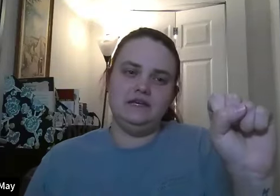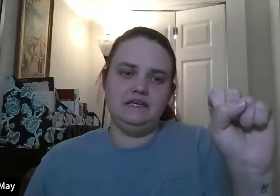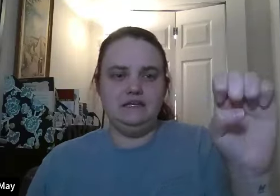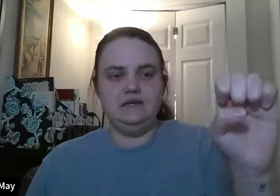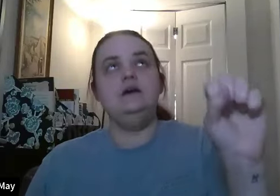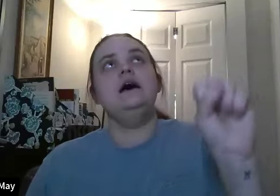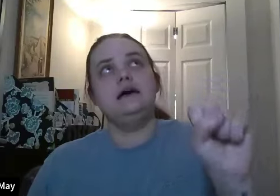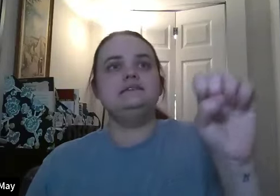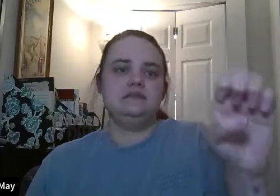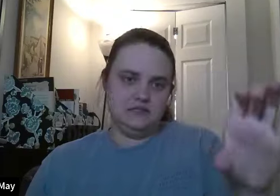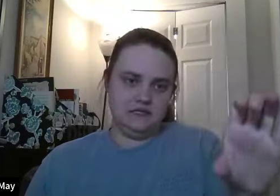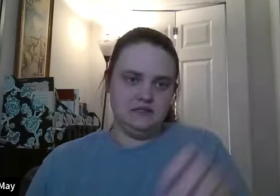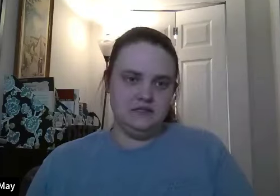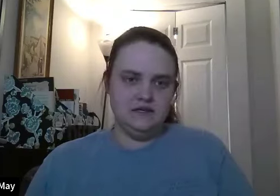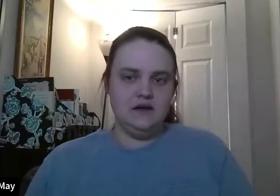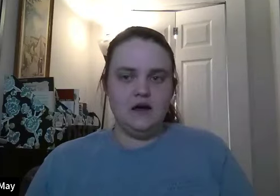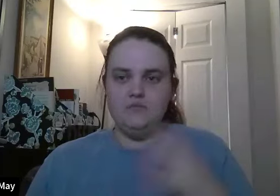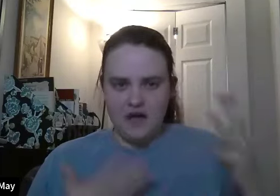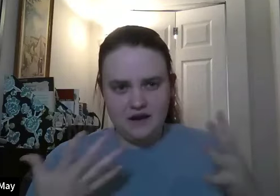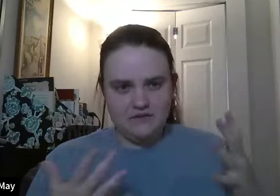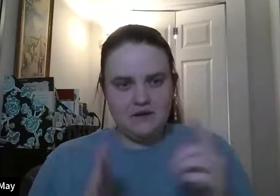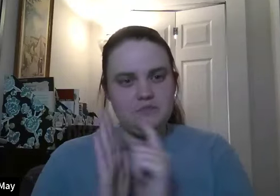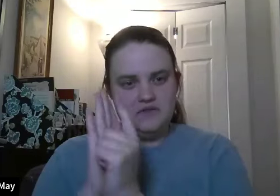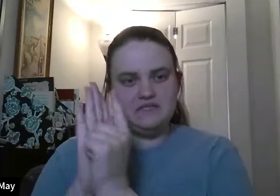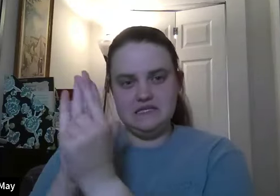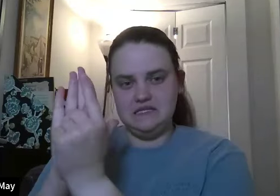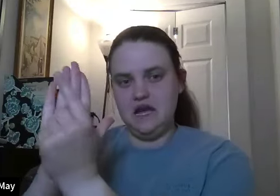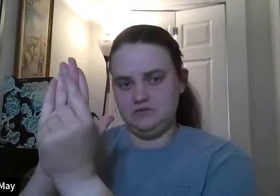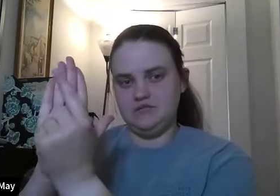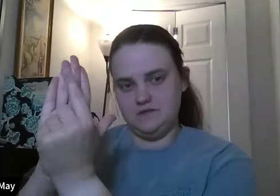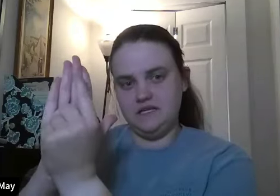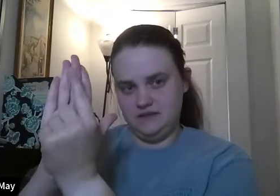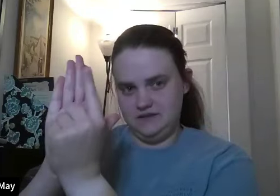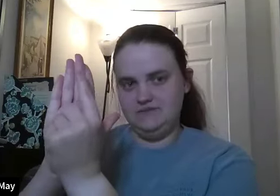like SEC, that kind of thing, but this is the actual sign for seconds.